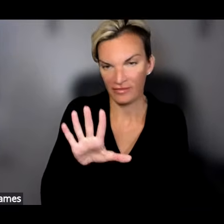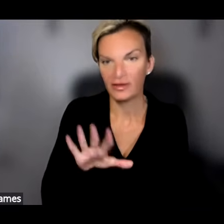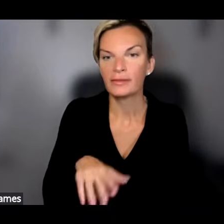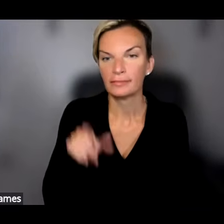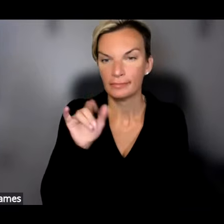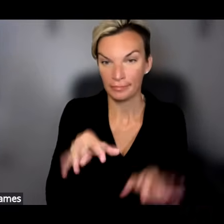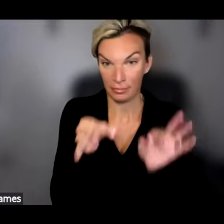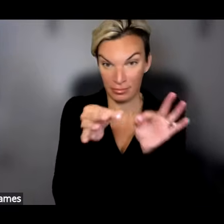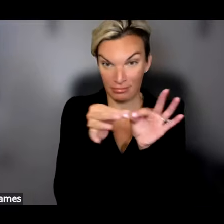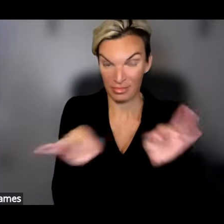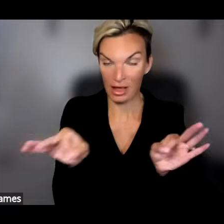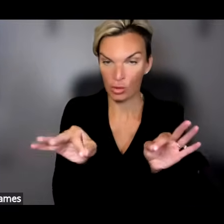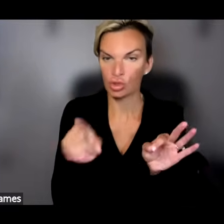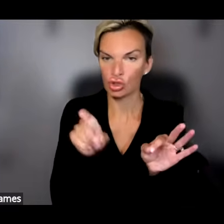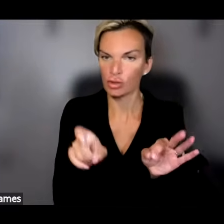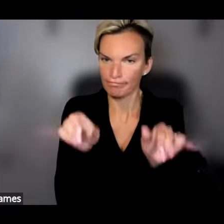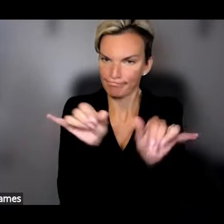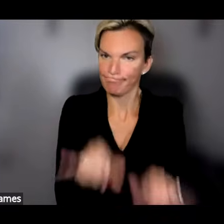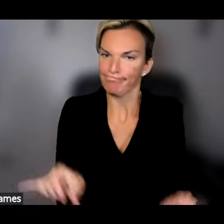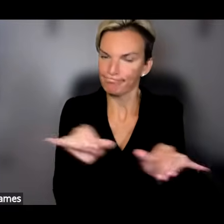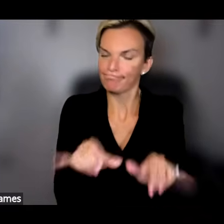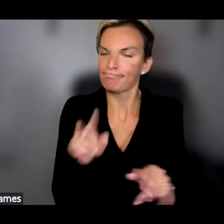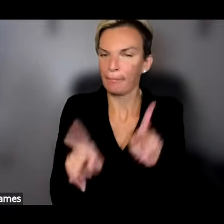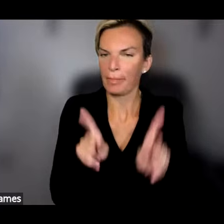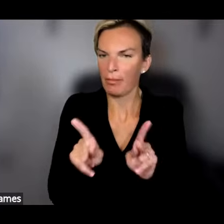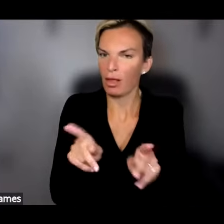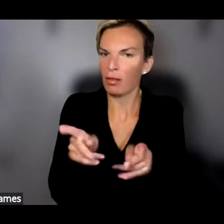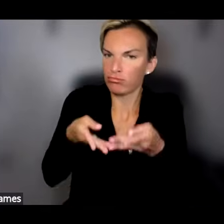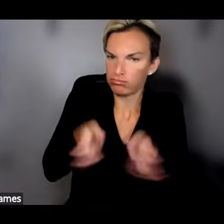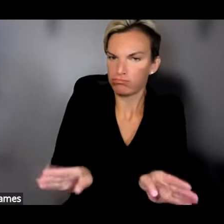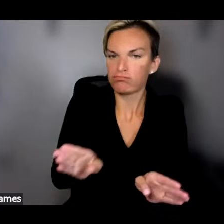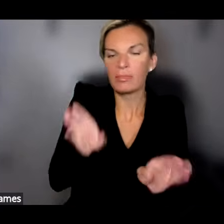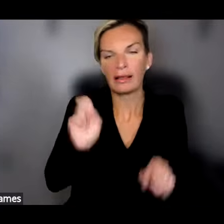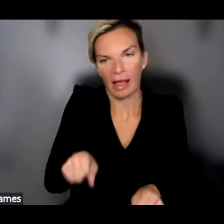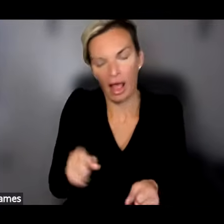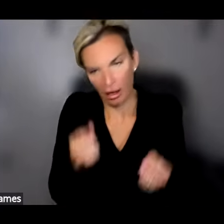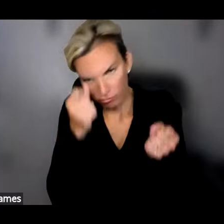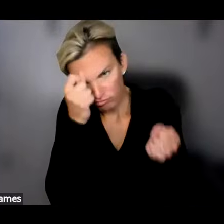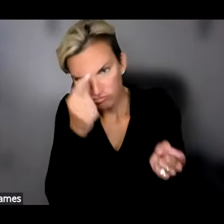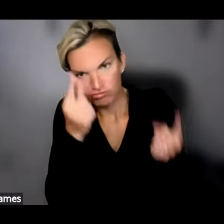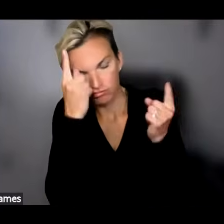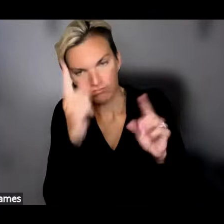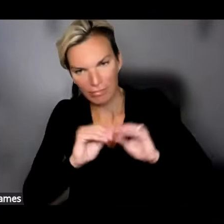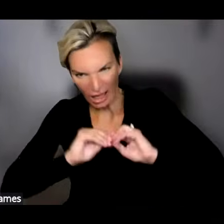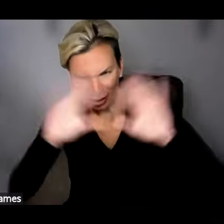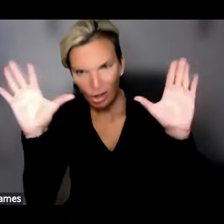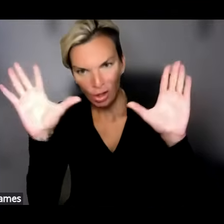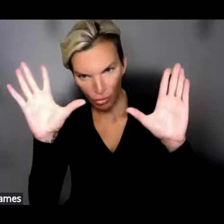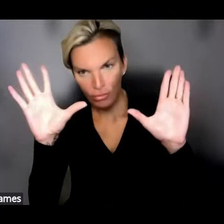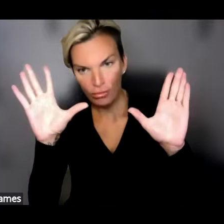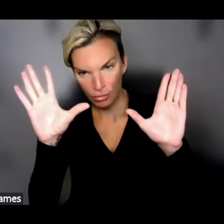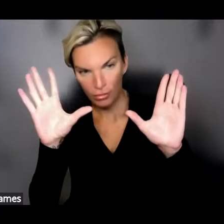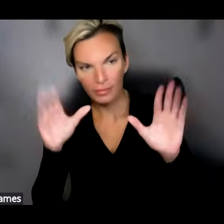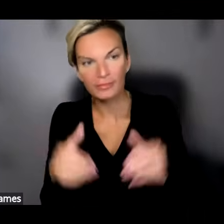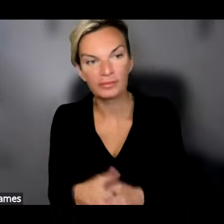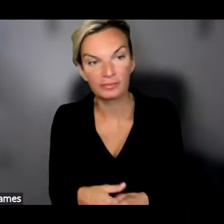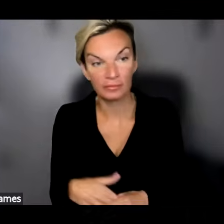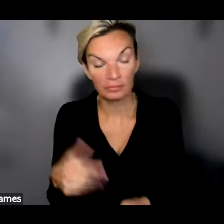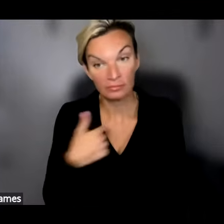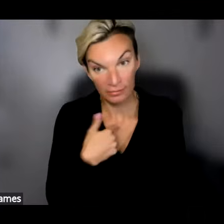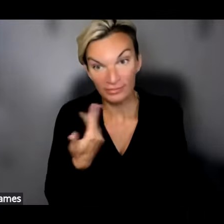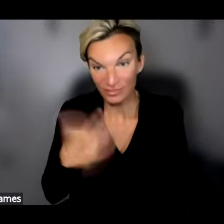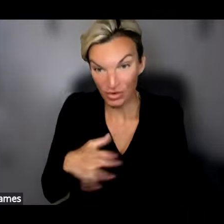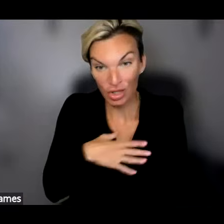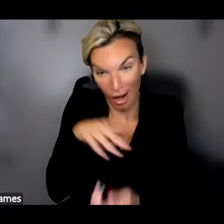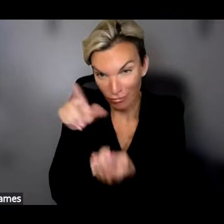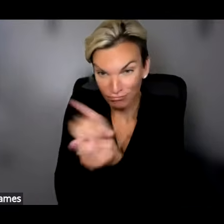have a common everyday meaning to the general public. I've received feedback from the general public that the general